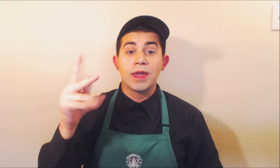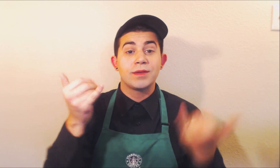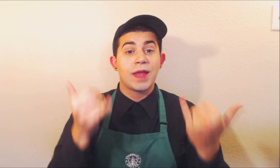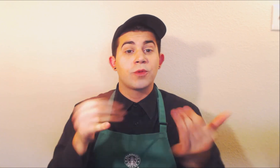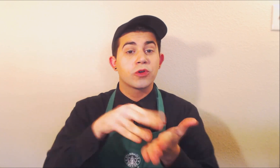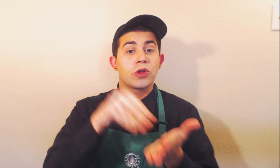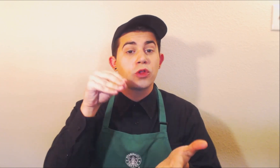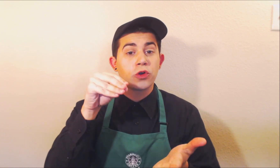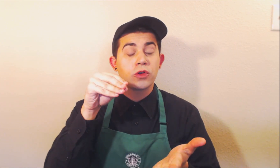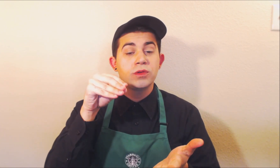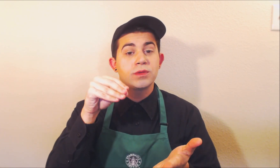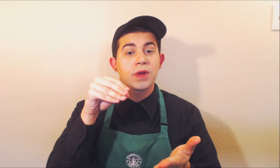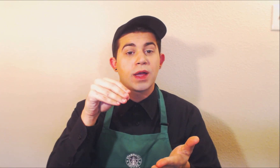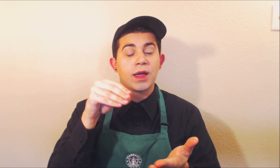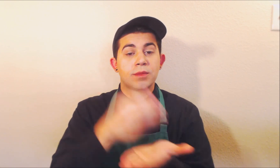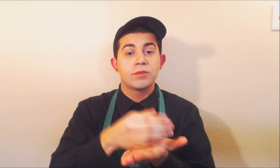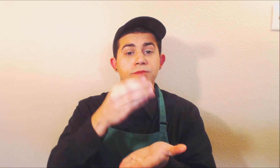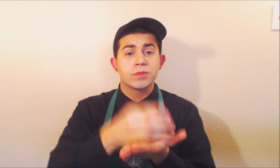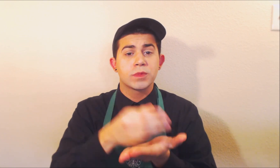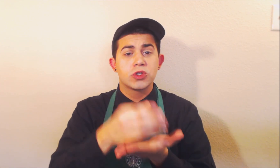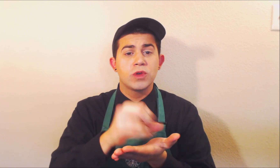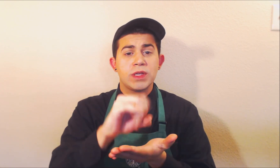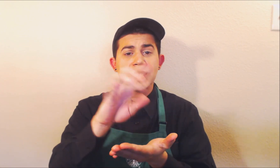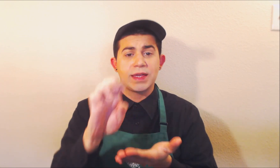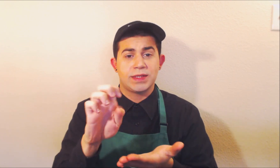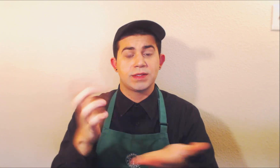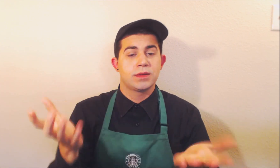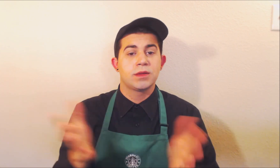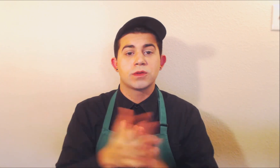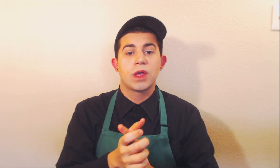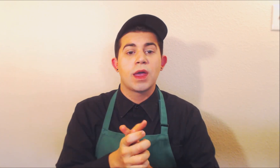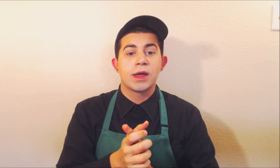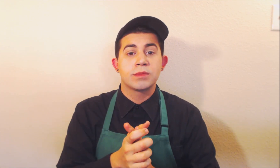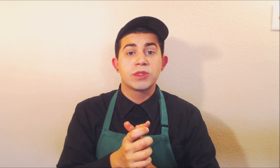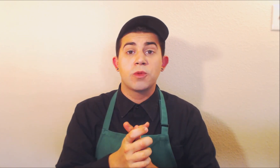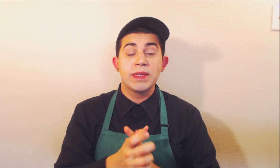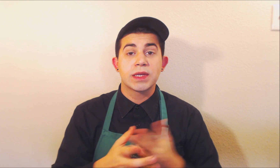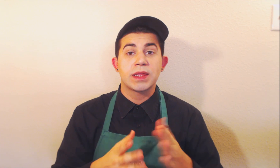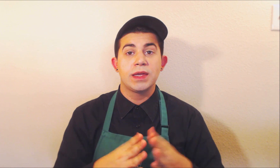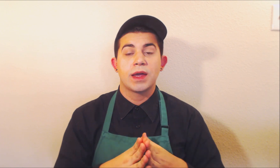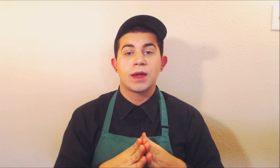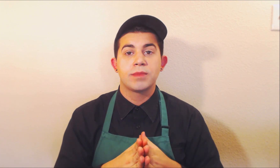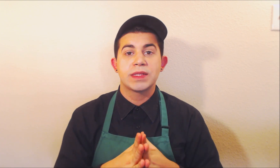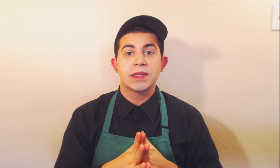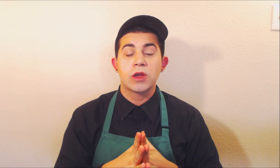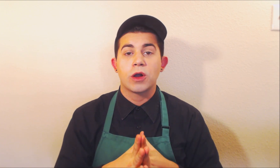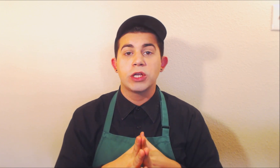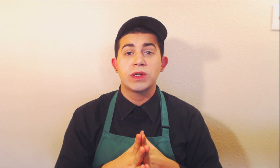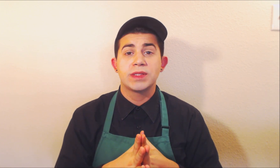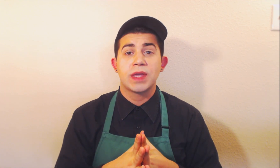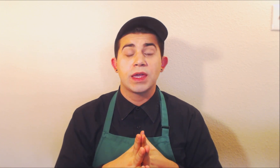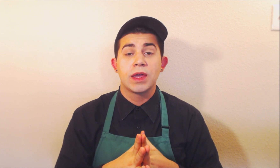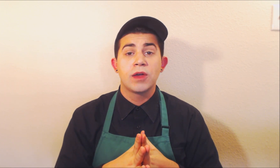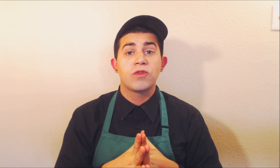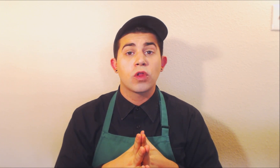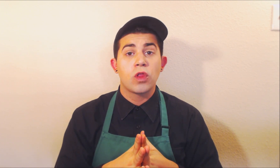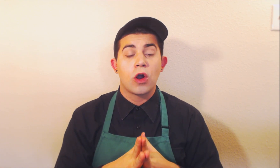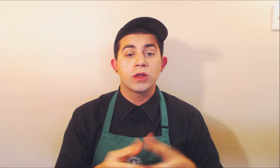Okay, now we're going to learn drink sizes. So basically, it's not hard. You can say for